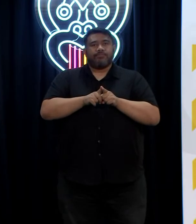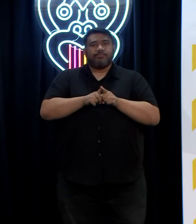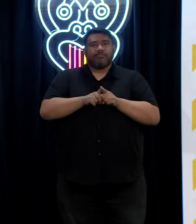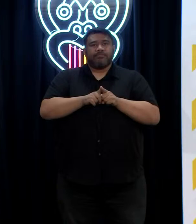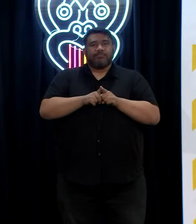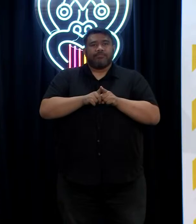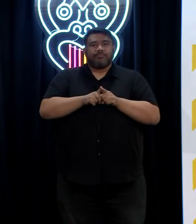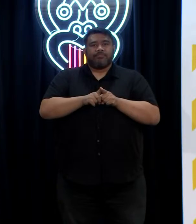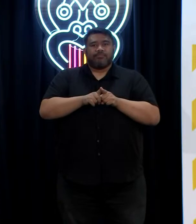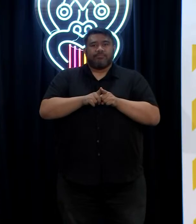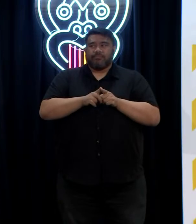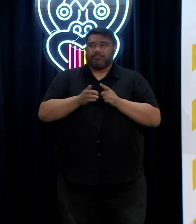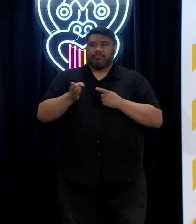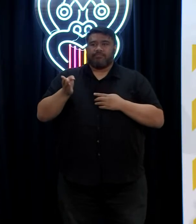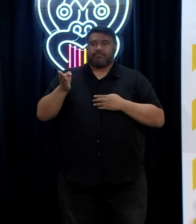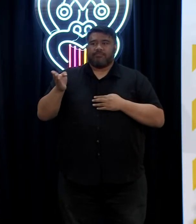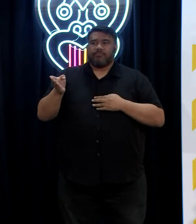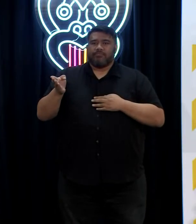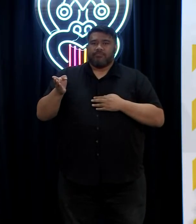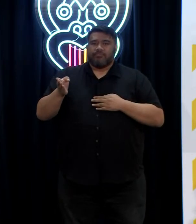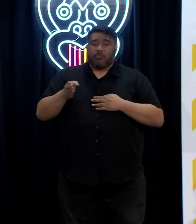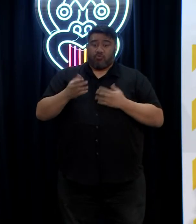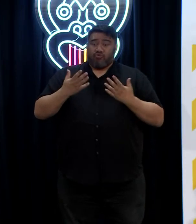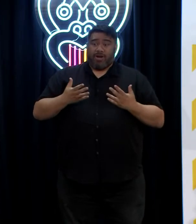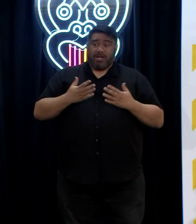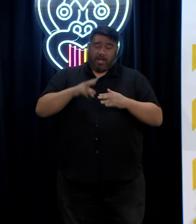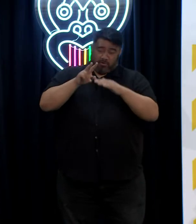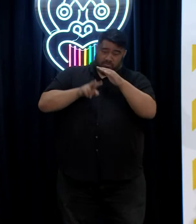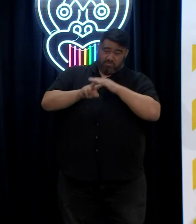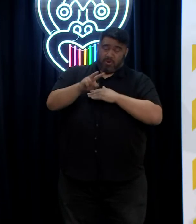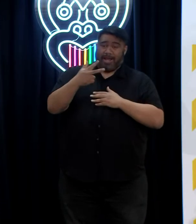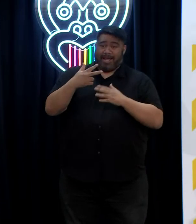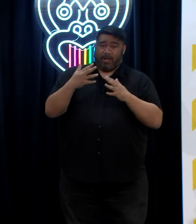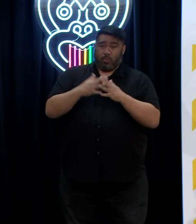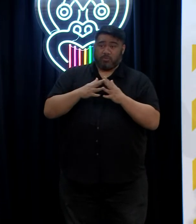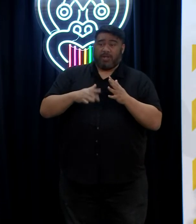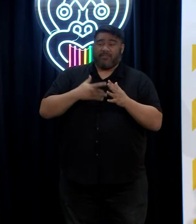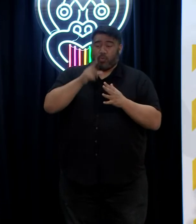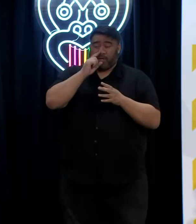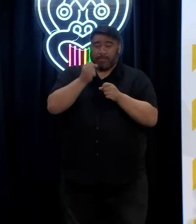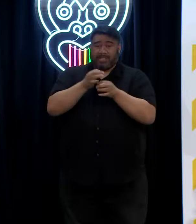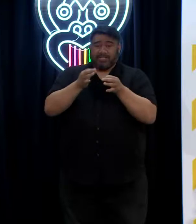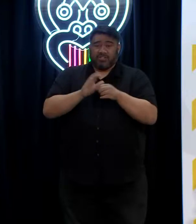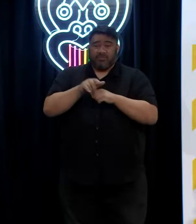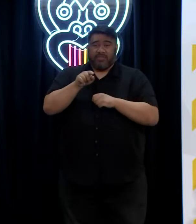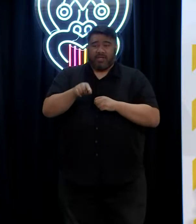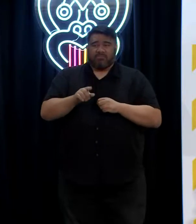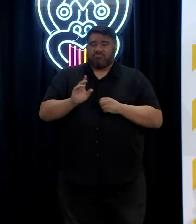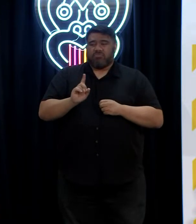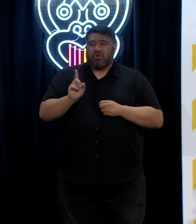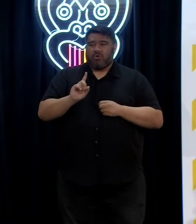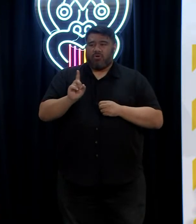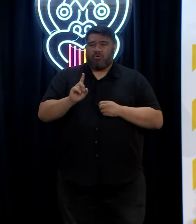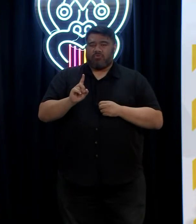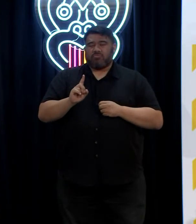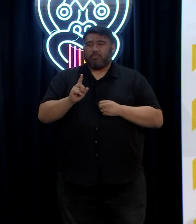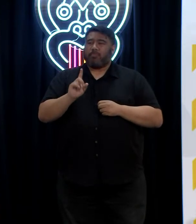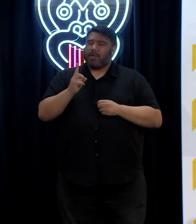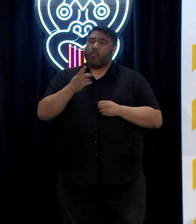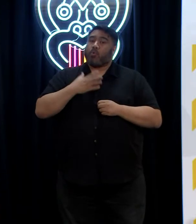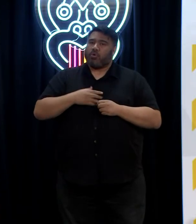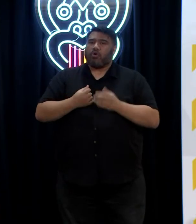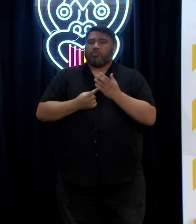here today, right now, somewhat unlikely that in November we would make a quick decision. But, we want to continue to have the ability to assess